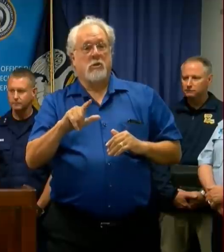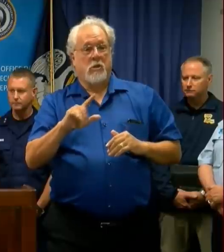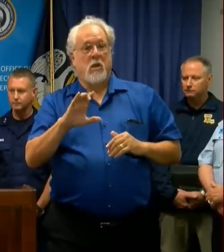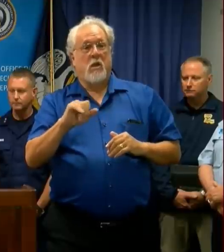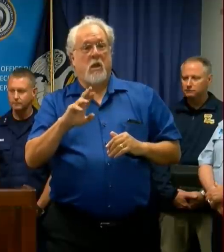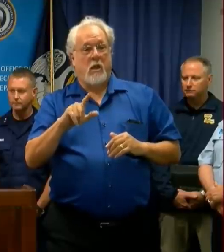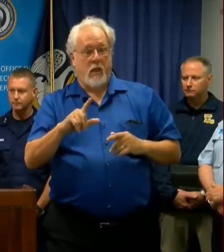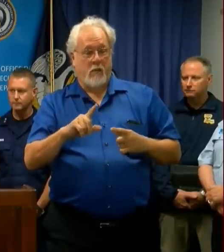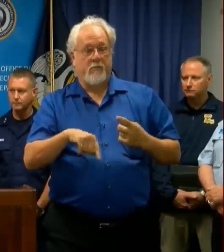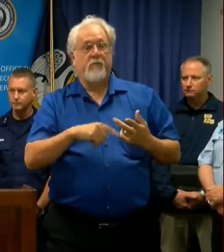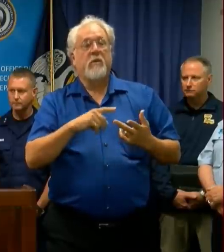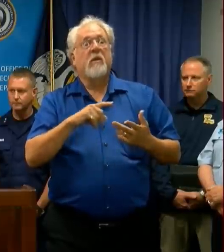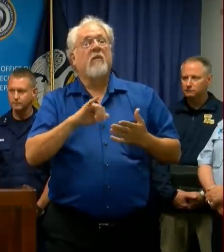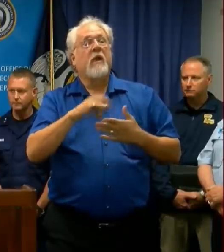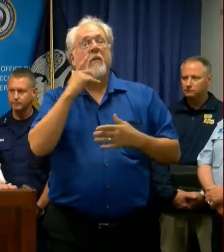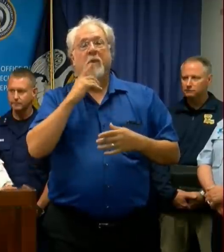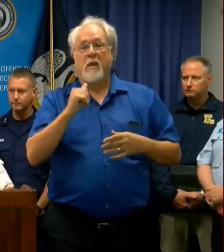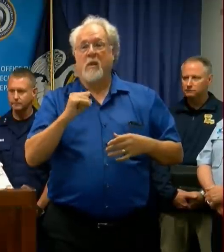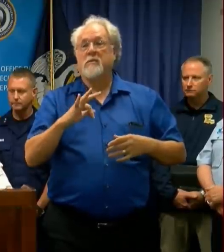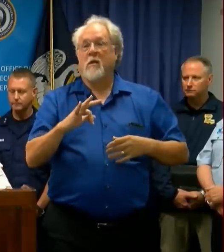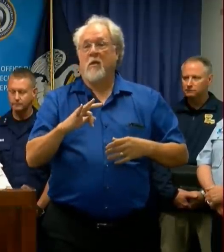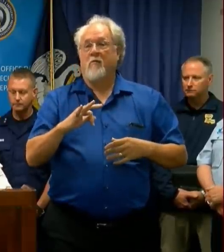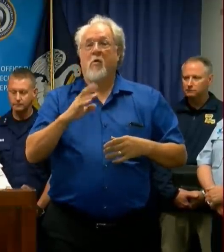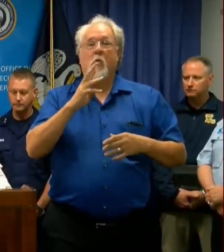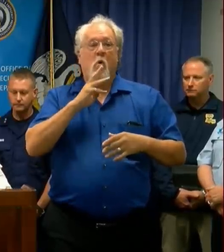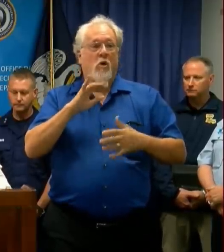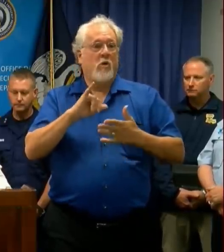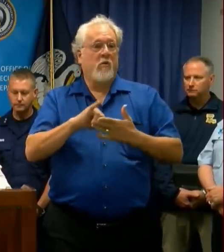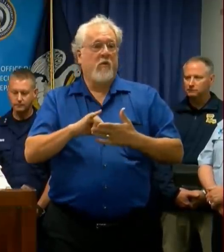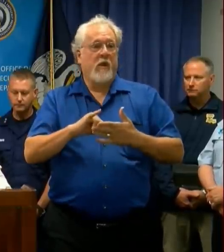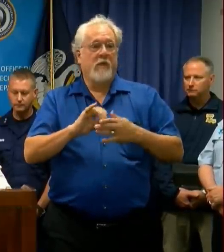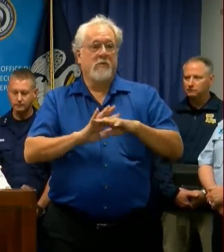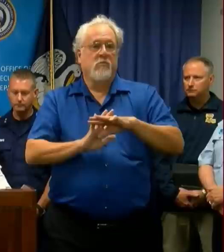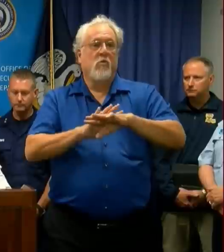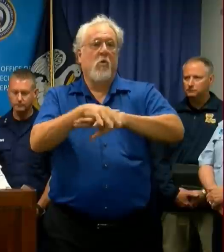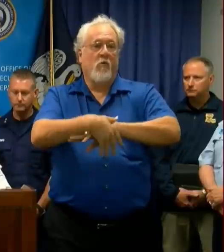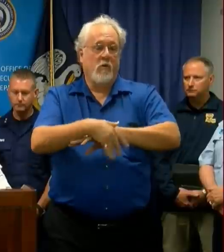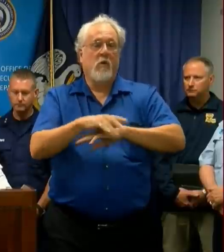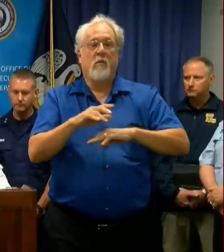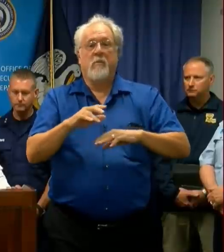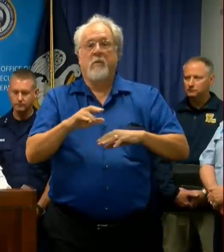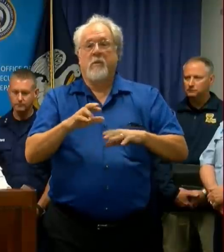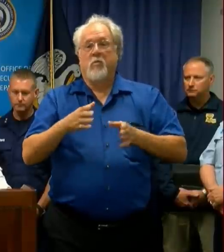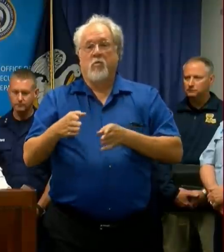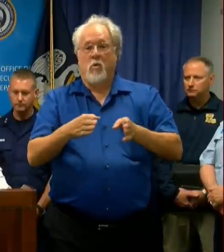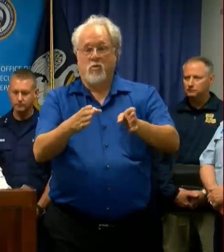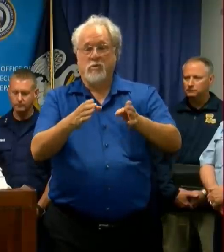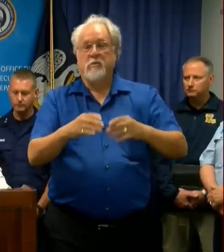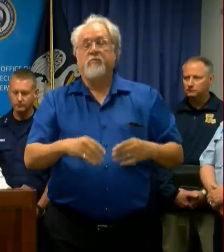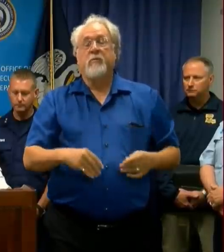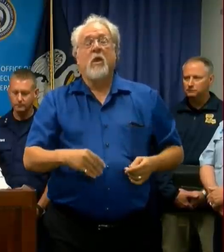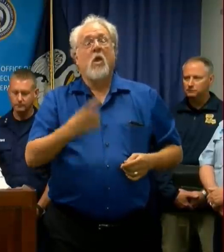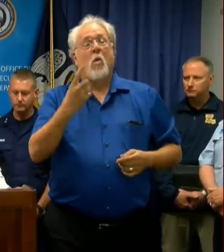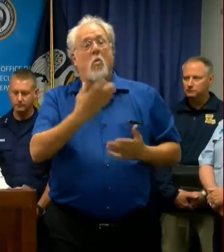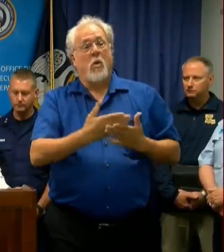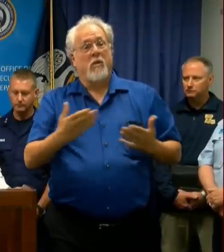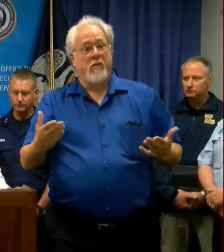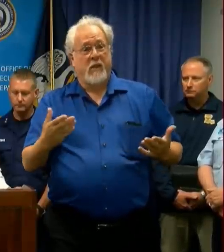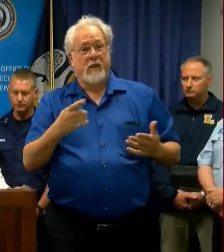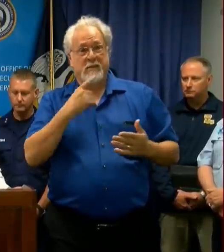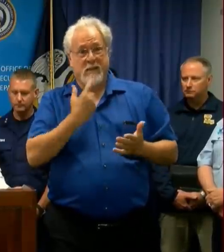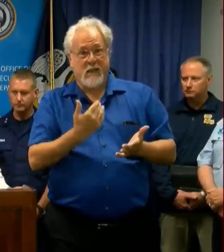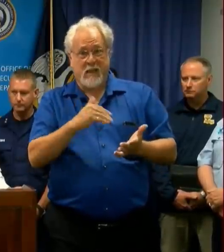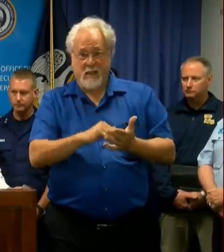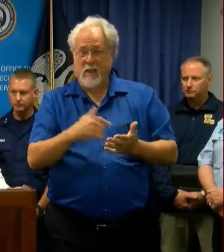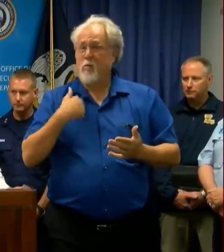and largely that's because of water that is overtopping roads. One of the things that I want to say again,